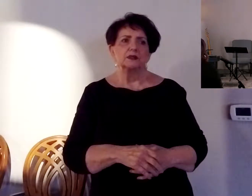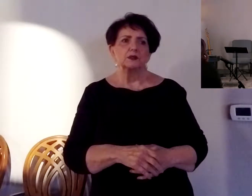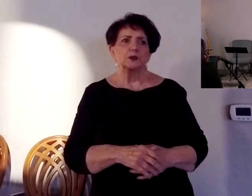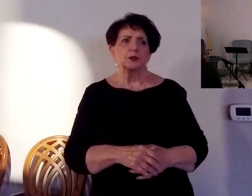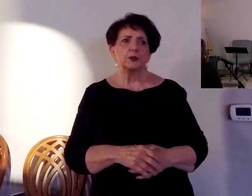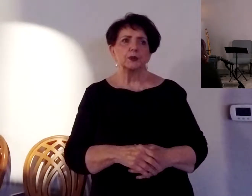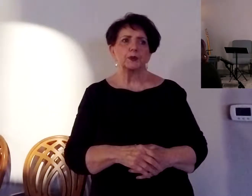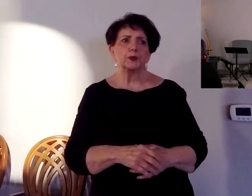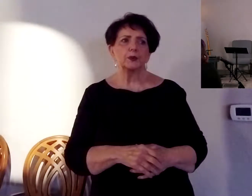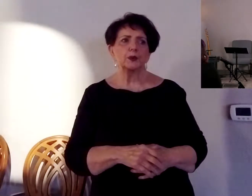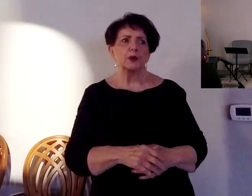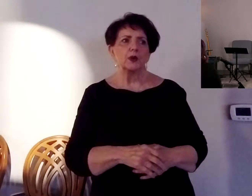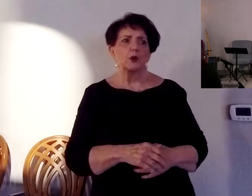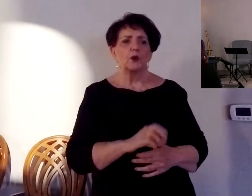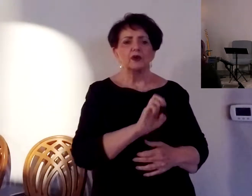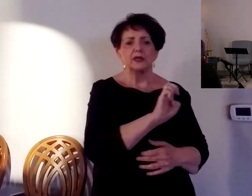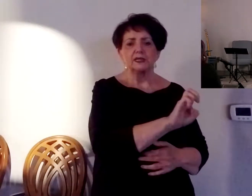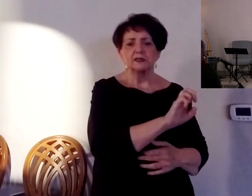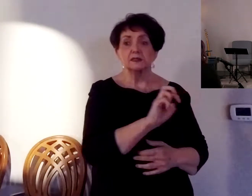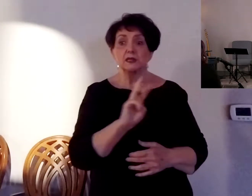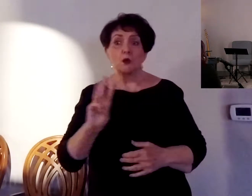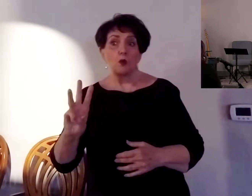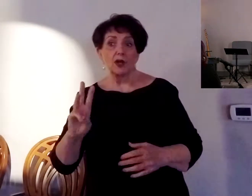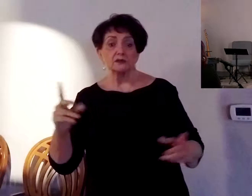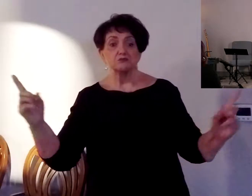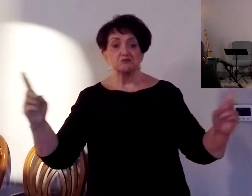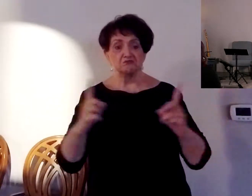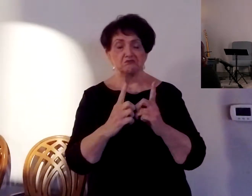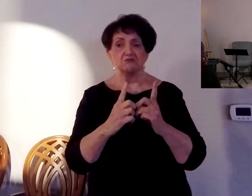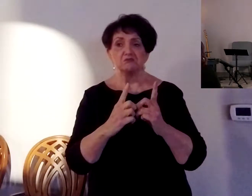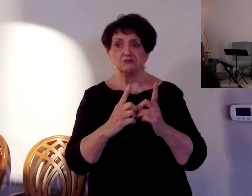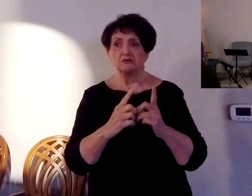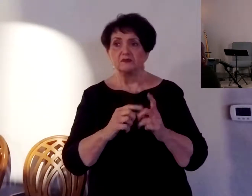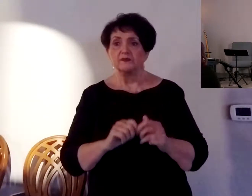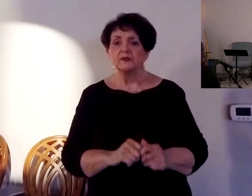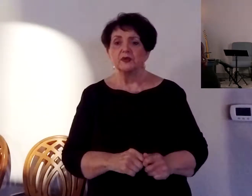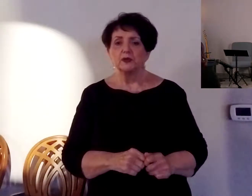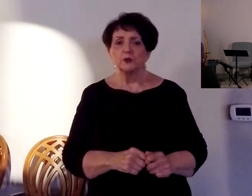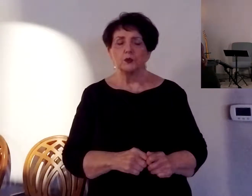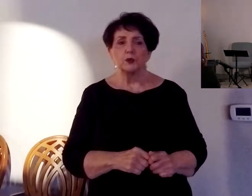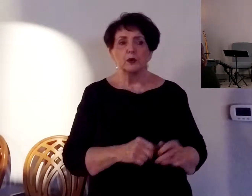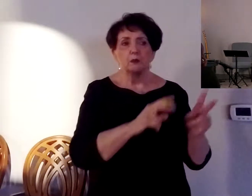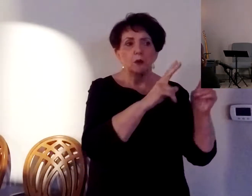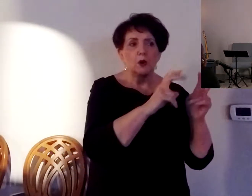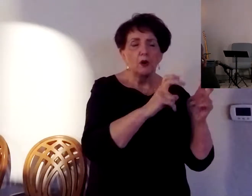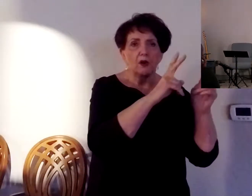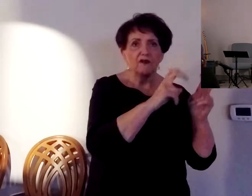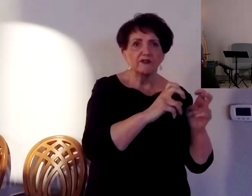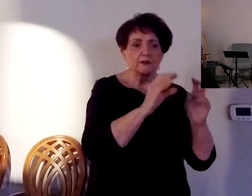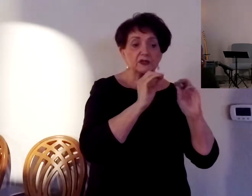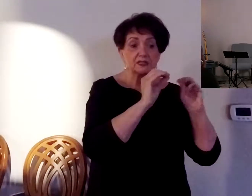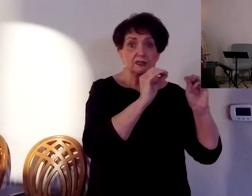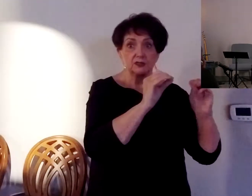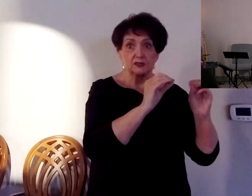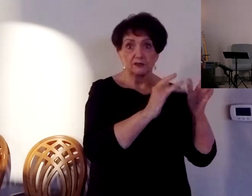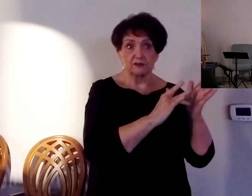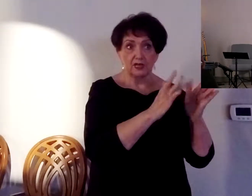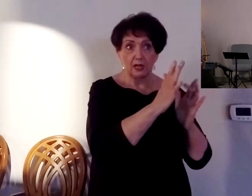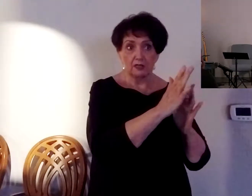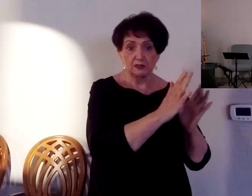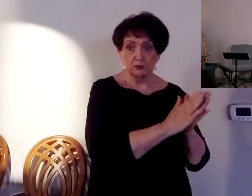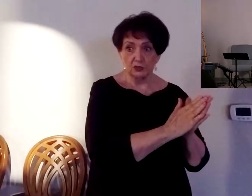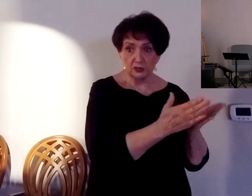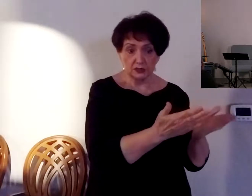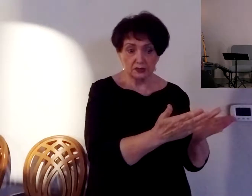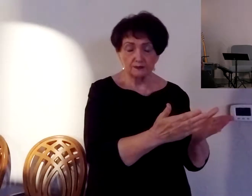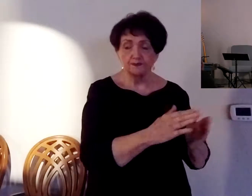meets where East and West spirituality meet. We draw from the teachings of the Gospels, and